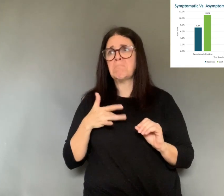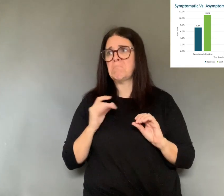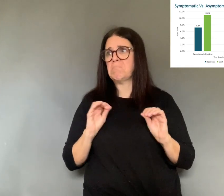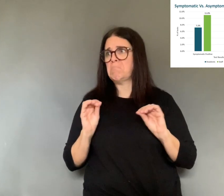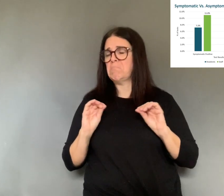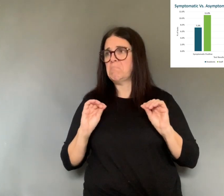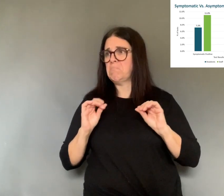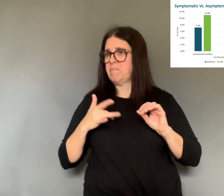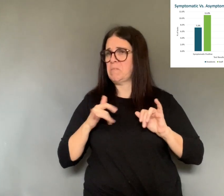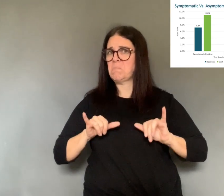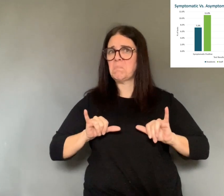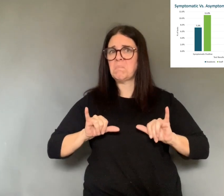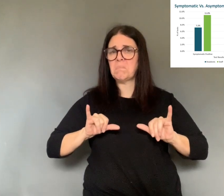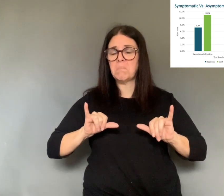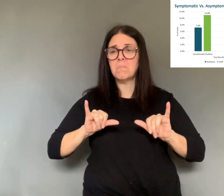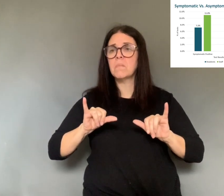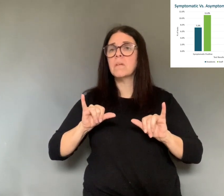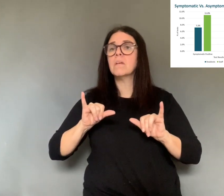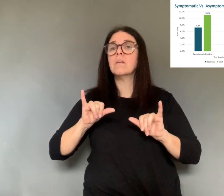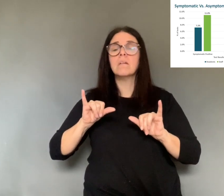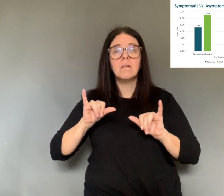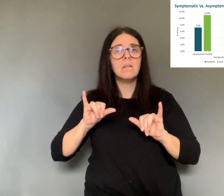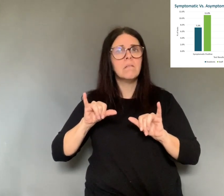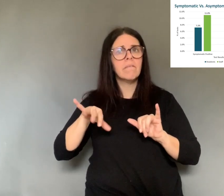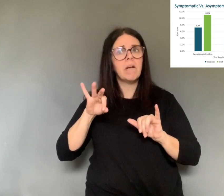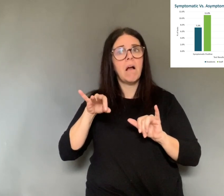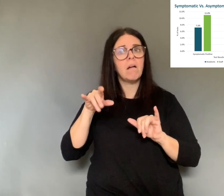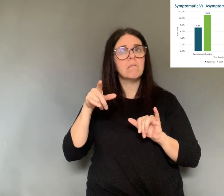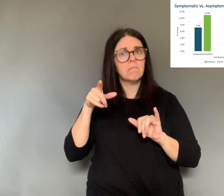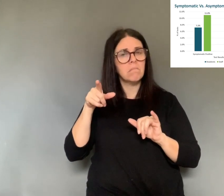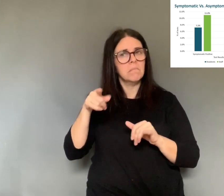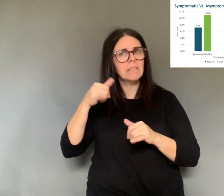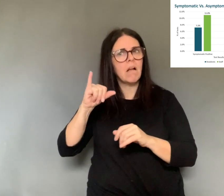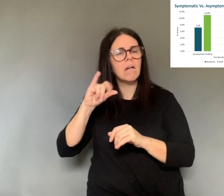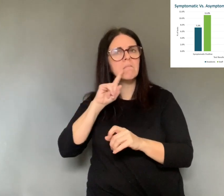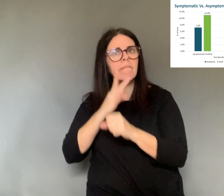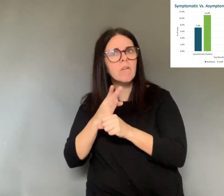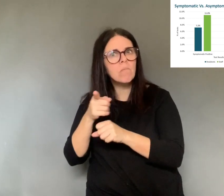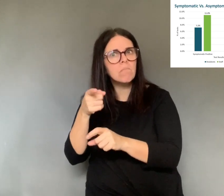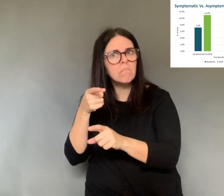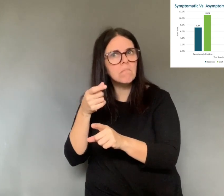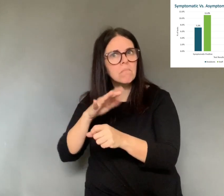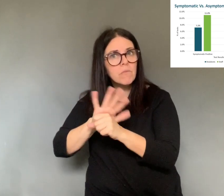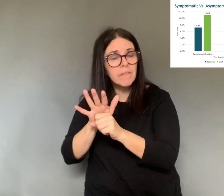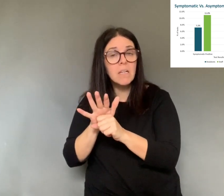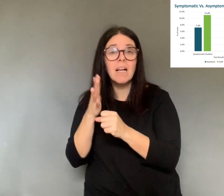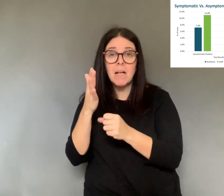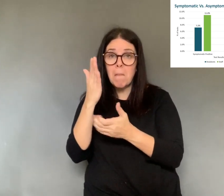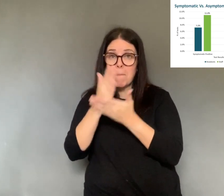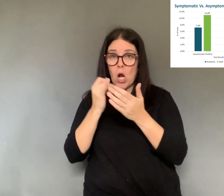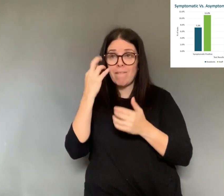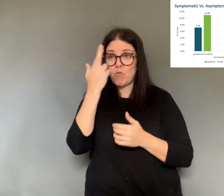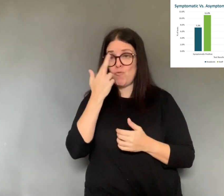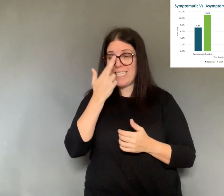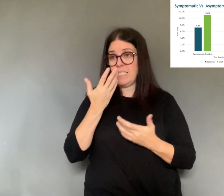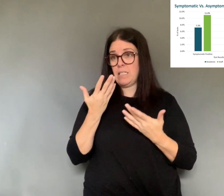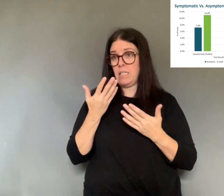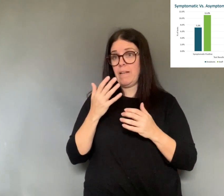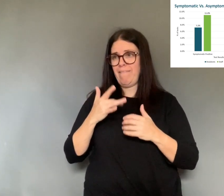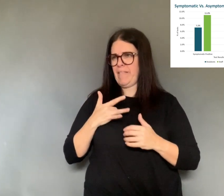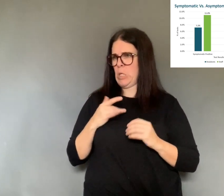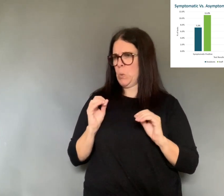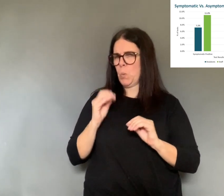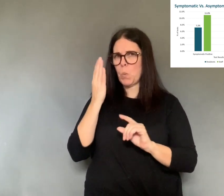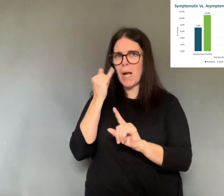those not showing symptoms is because majority of these individuals are old and frail, and they may